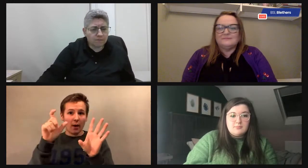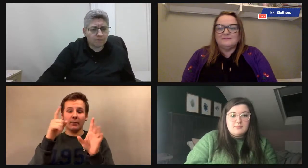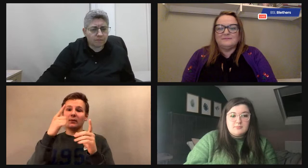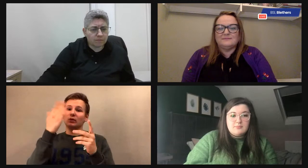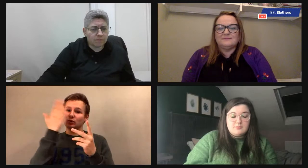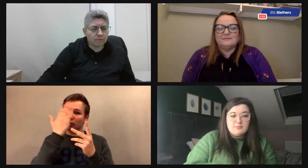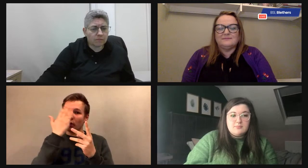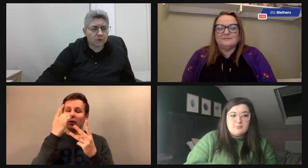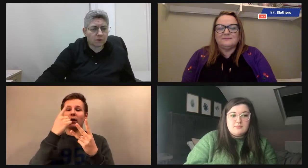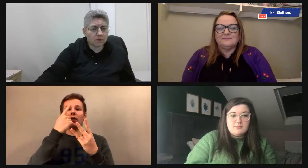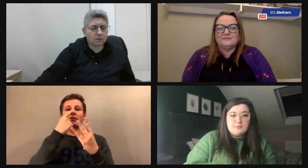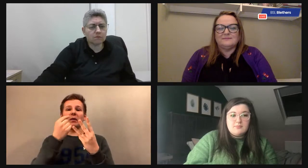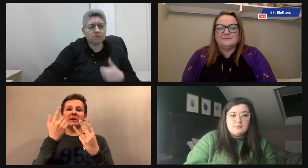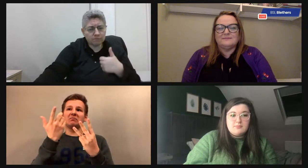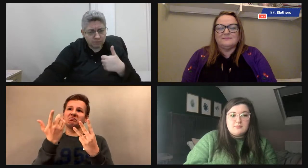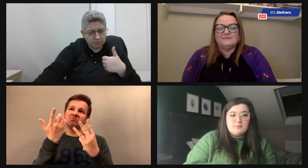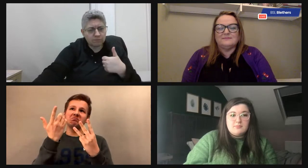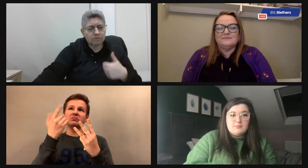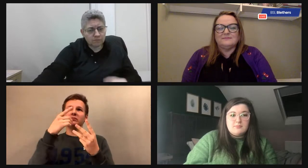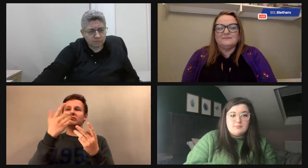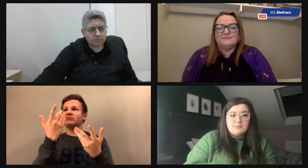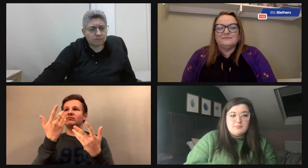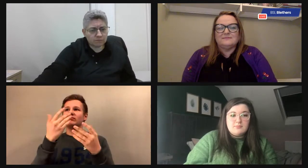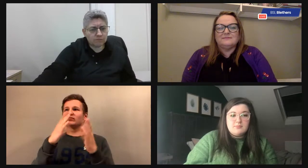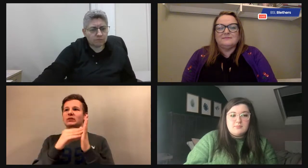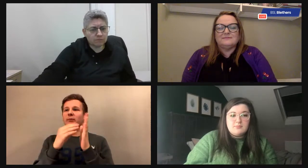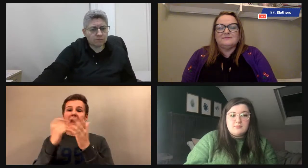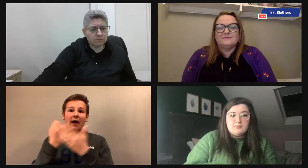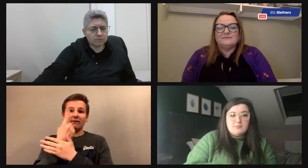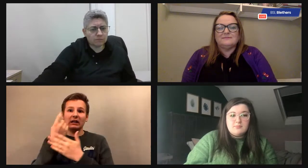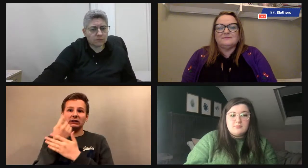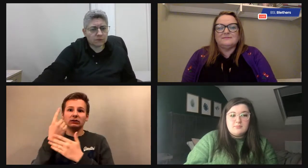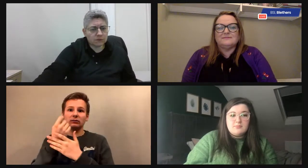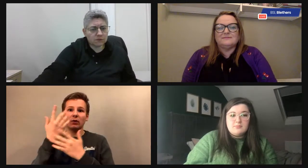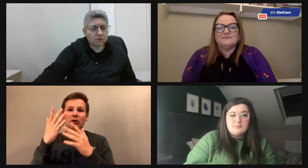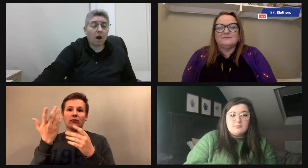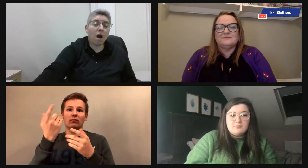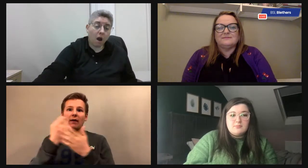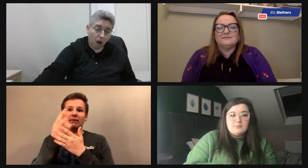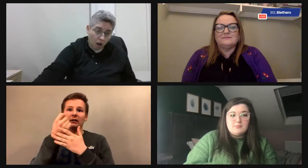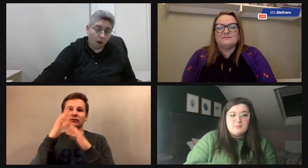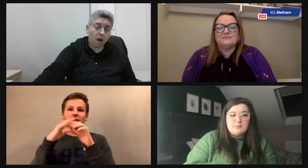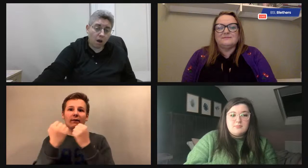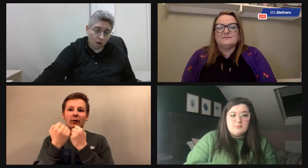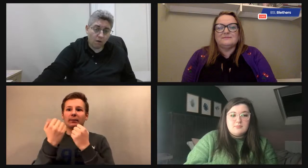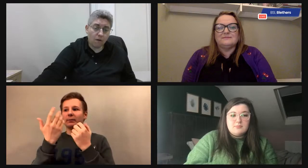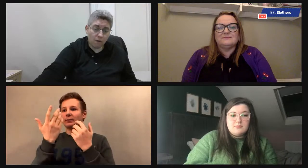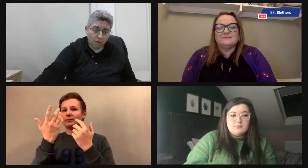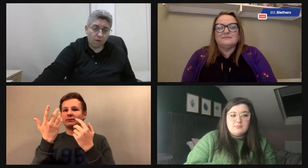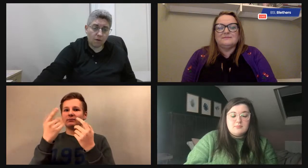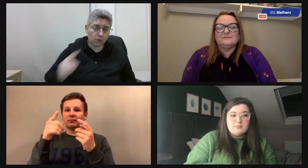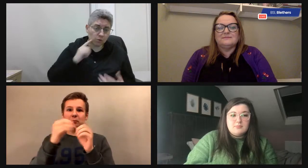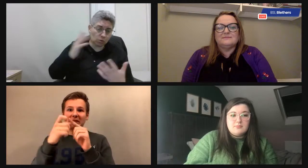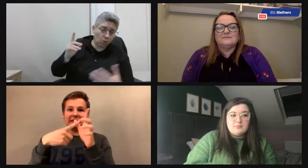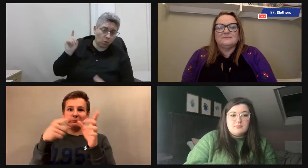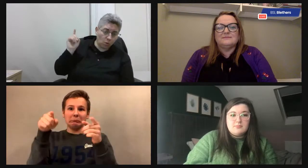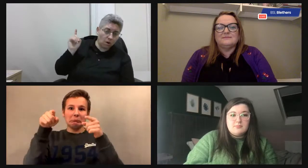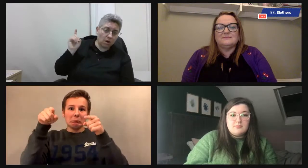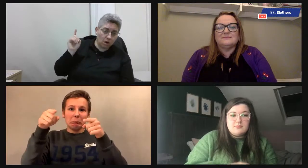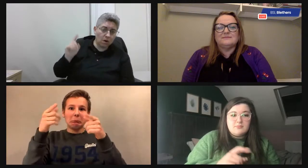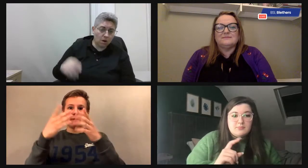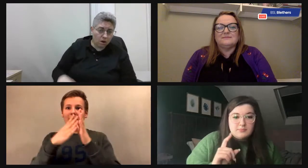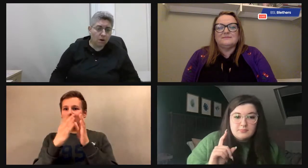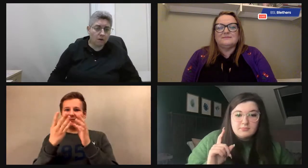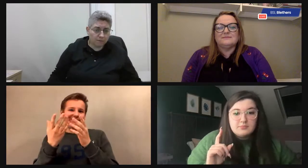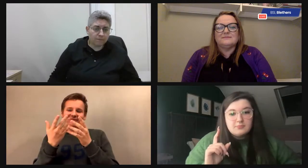them out to what, youth clubs, or Yep, what? How do you do that? schools, youth clubs, events, maybe if there was as an Oh event, yeah.